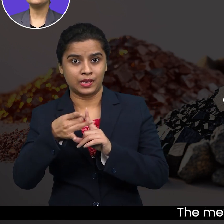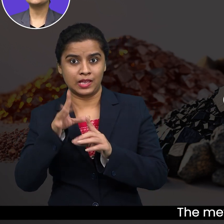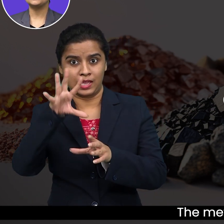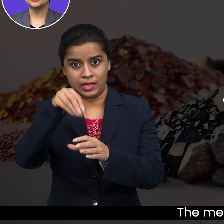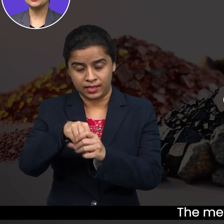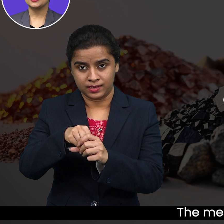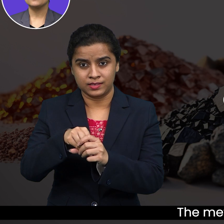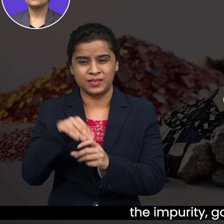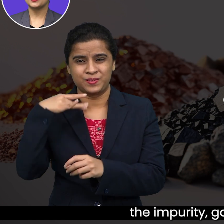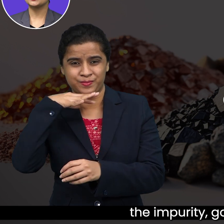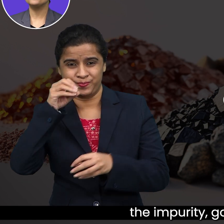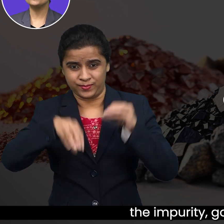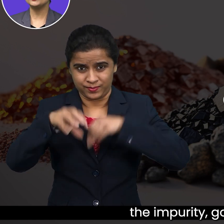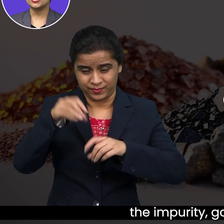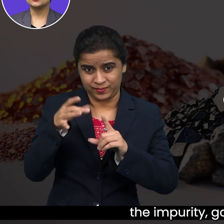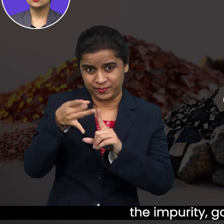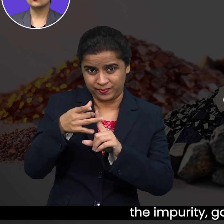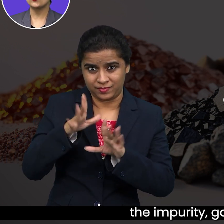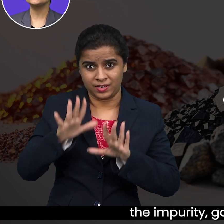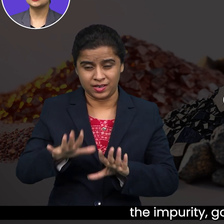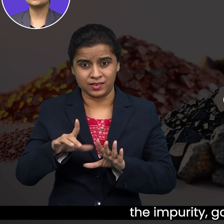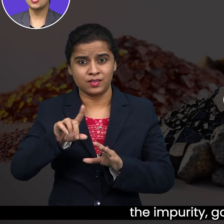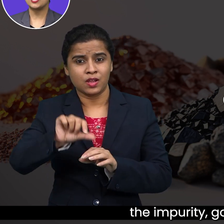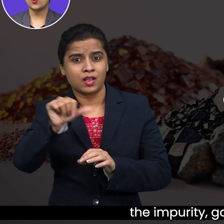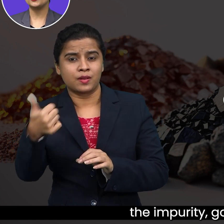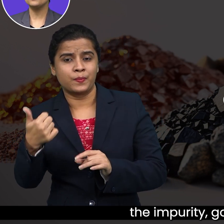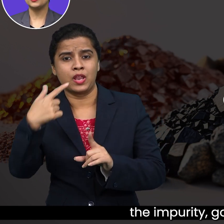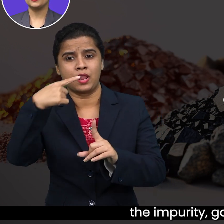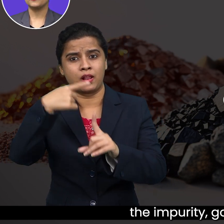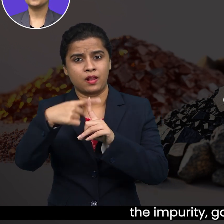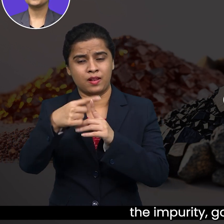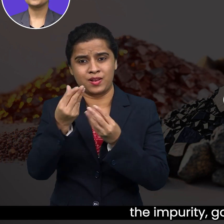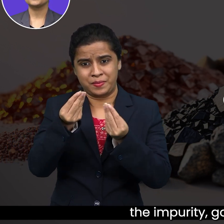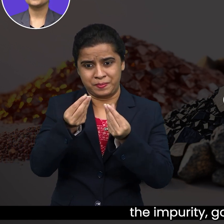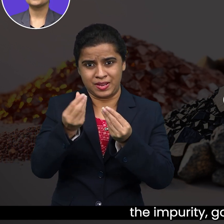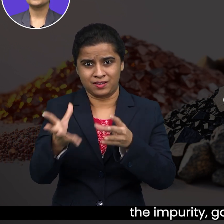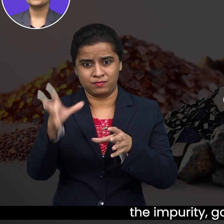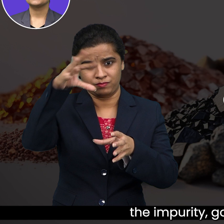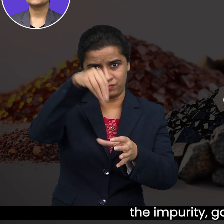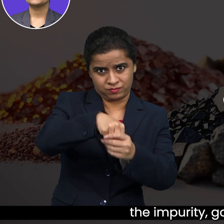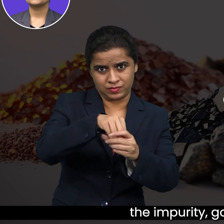The metal containing the impurities goes as the anode mud.